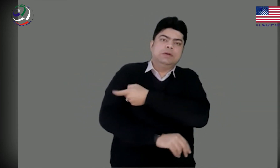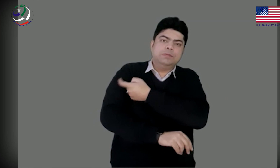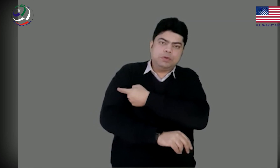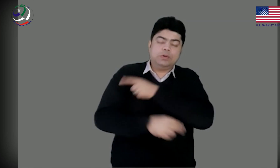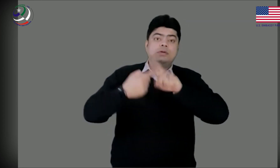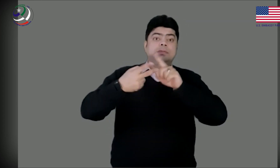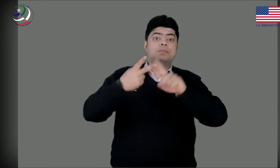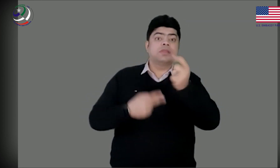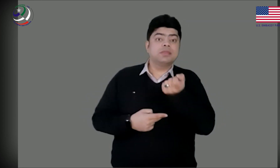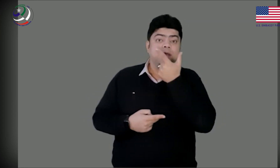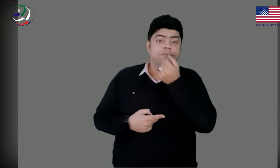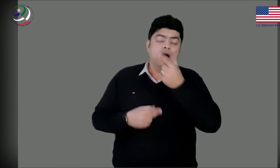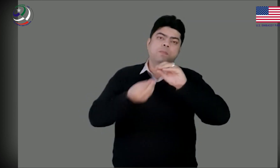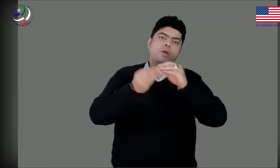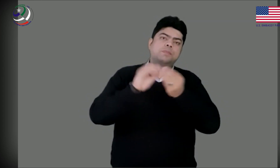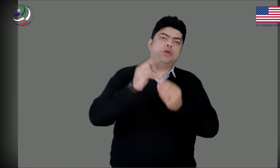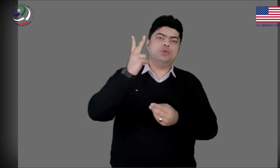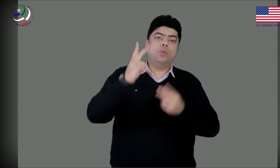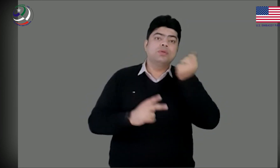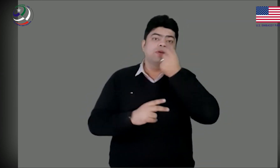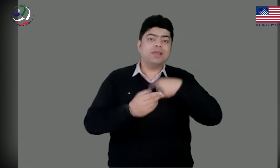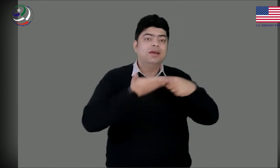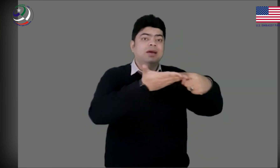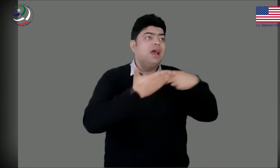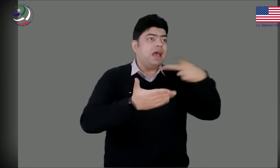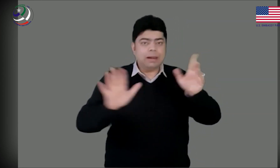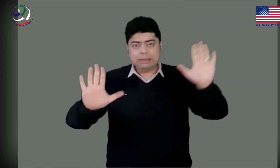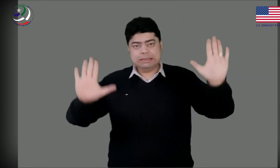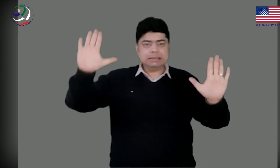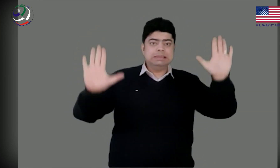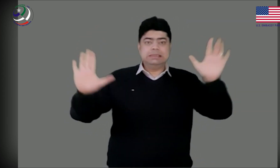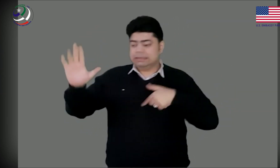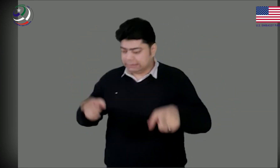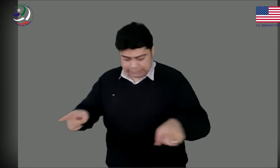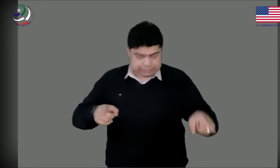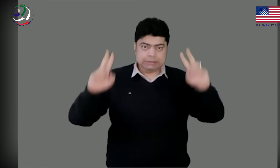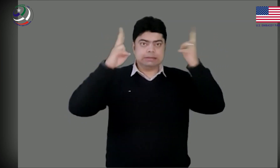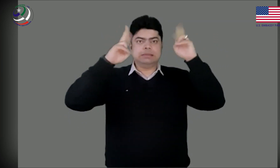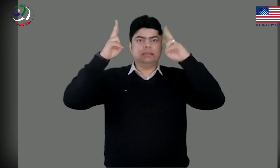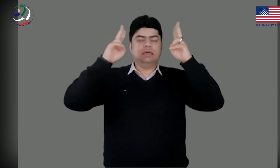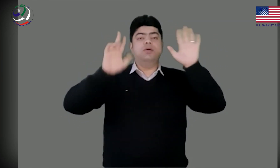have to face when we go to the doctor. There should be interpreters available to help the deaf community.